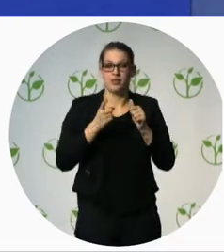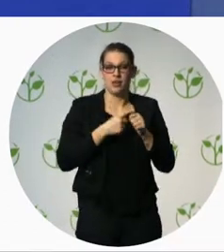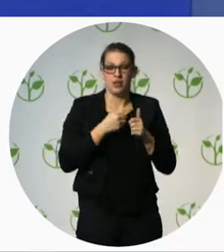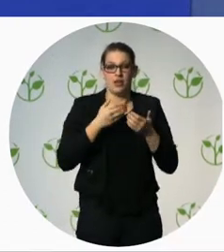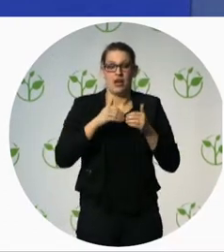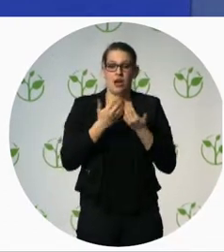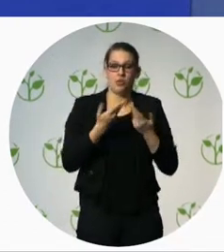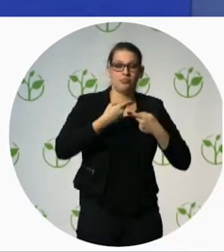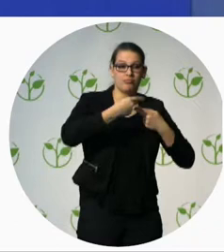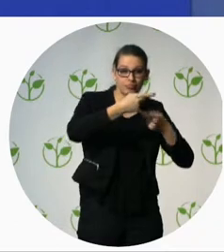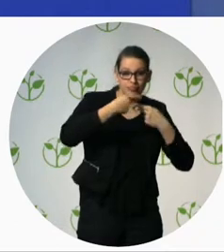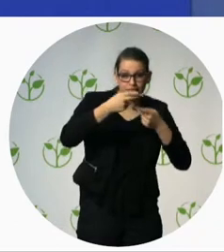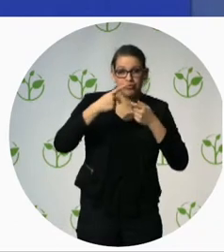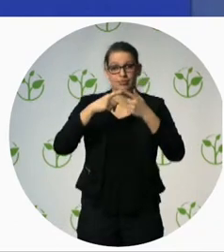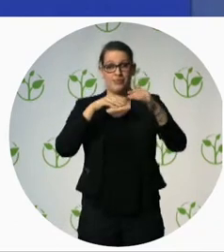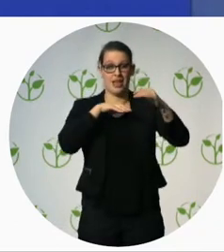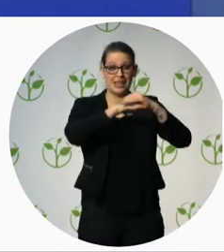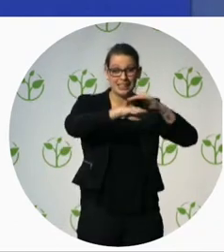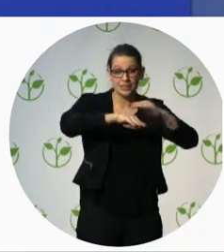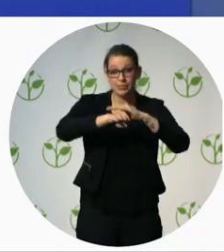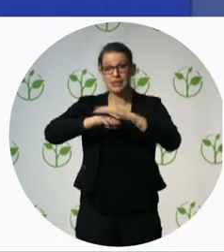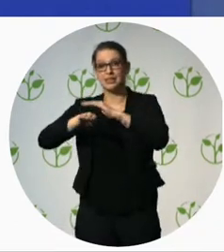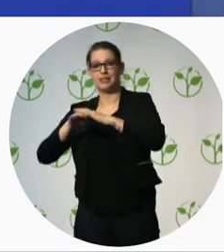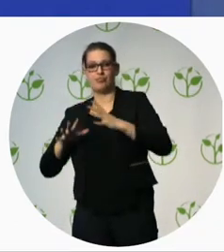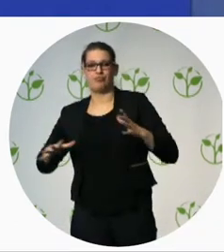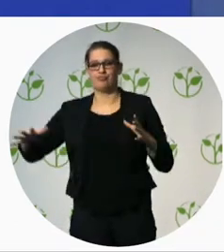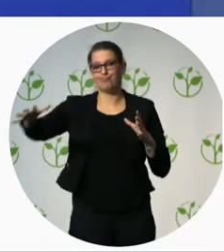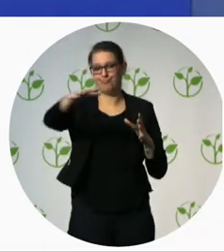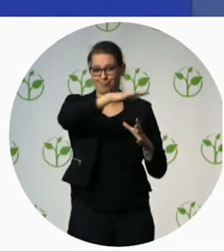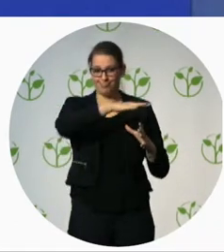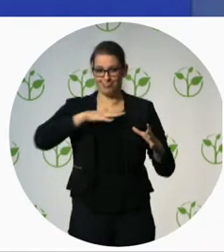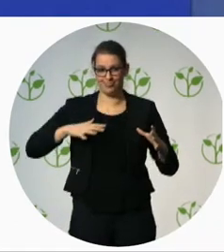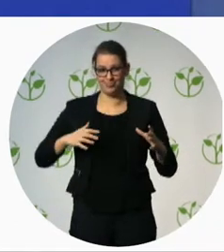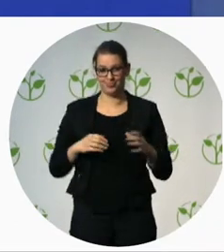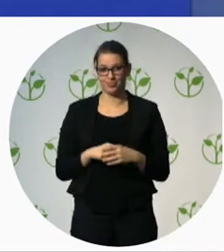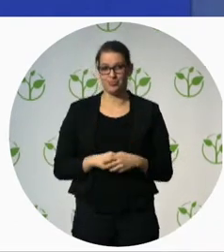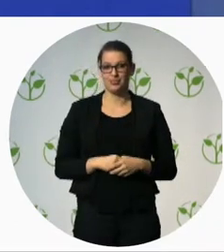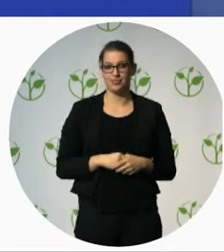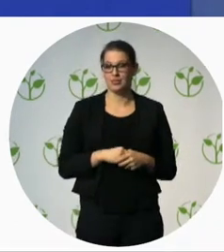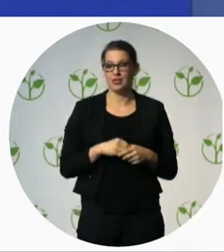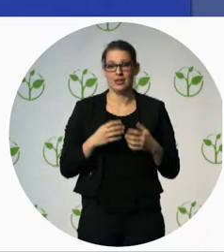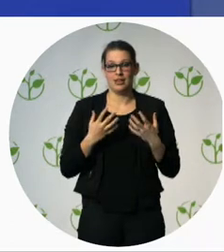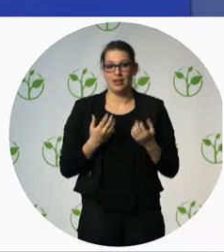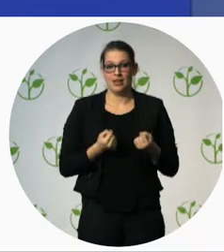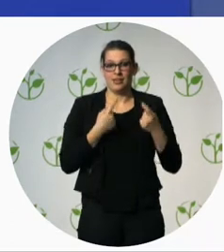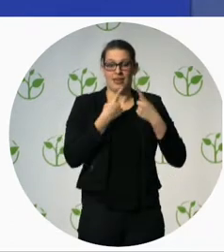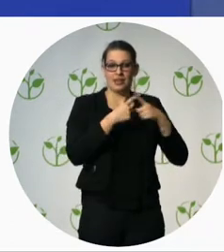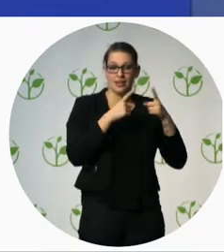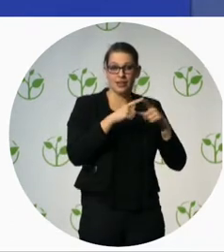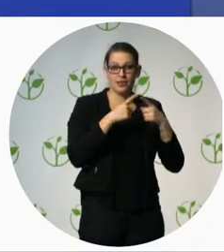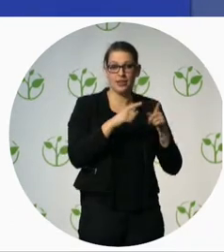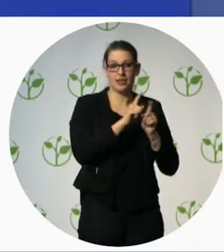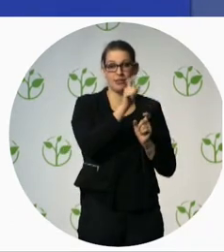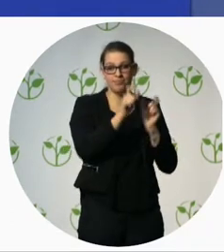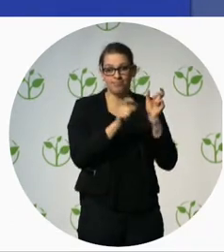specific in different sectors, thematic sectors, like telecommunications, audiovisual media, and so